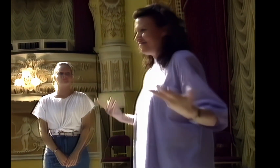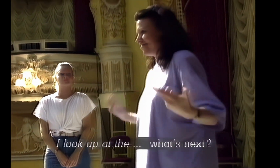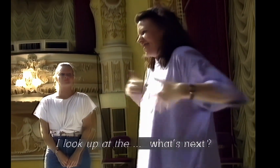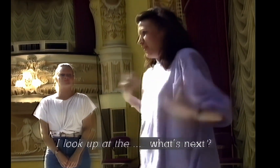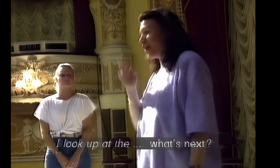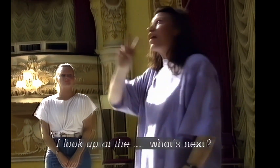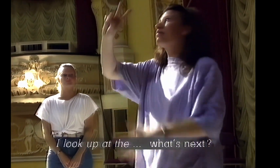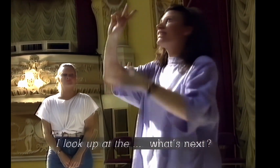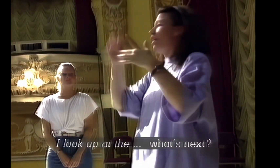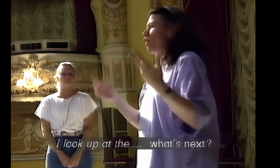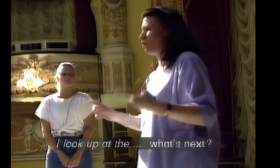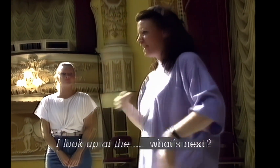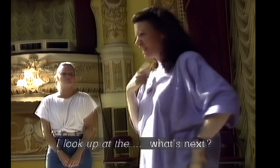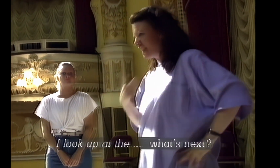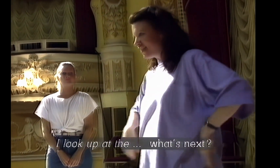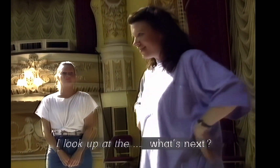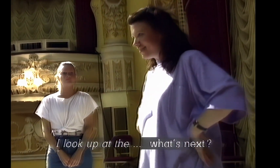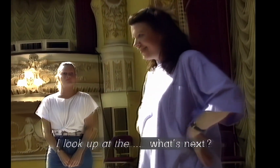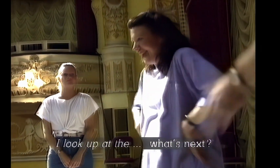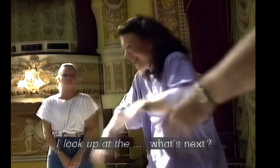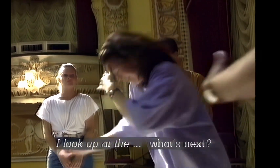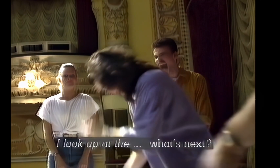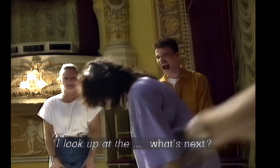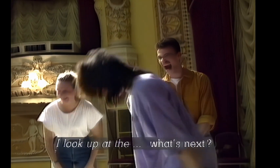crowd. I look up at the... Oh, what do I say now?